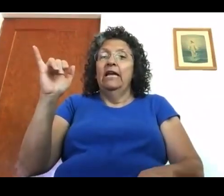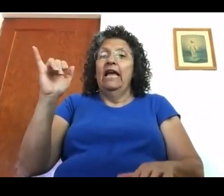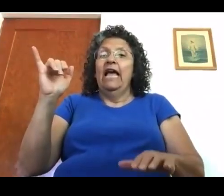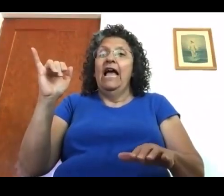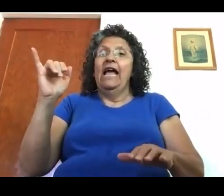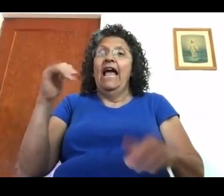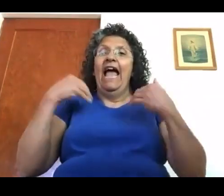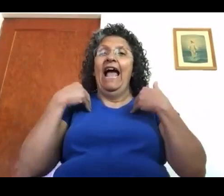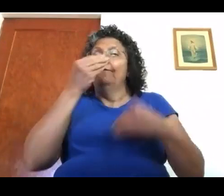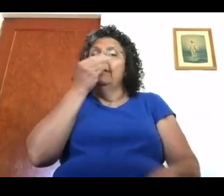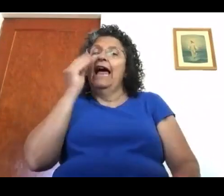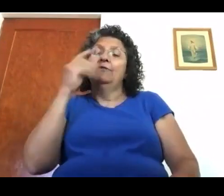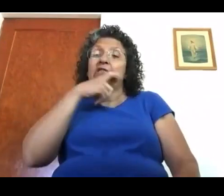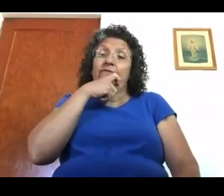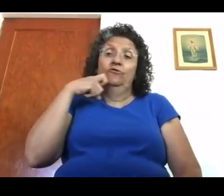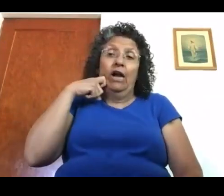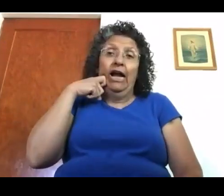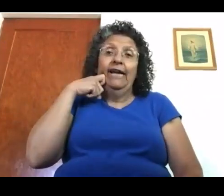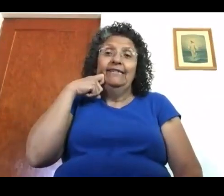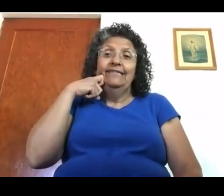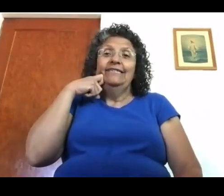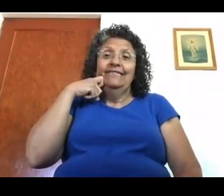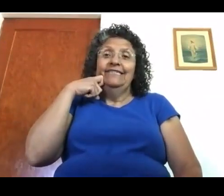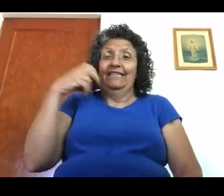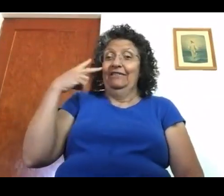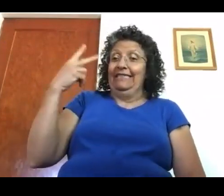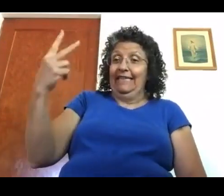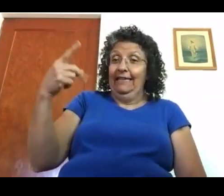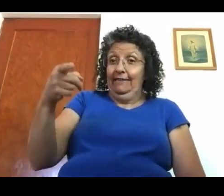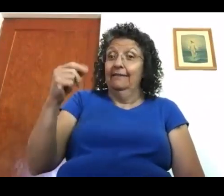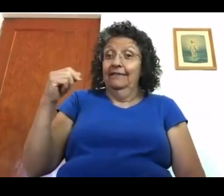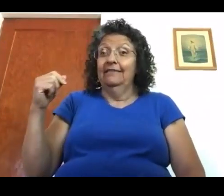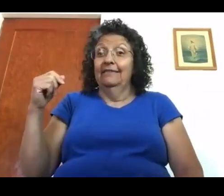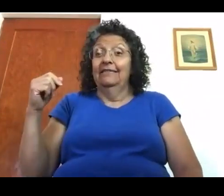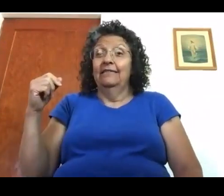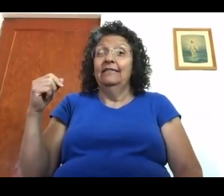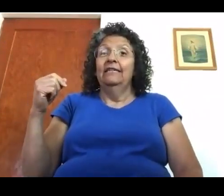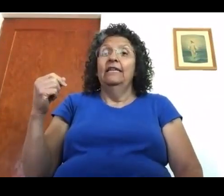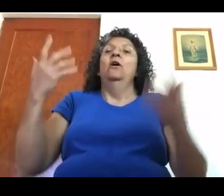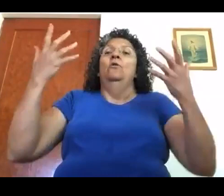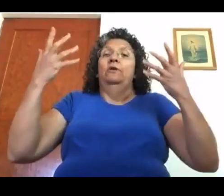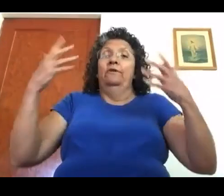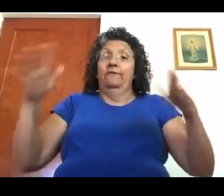up. Trying to help you see them there. And once they're dried up,